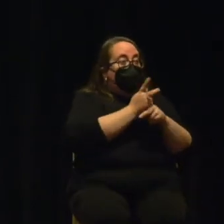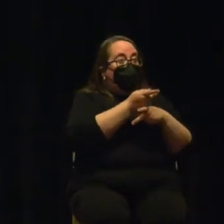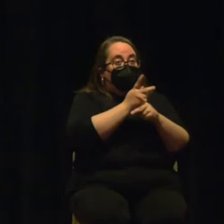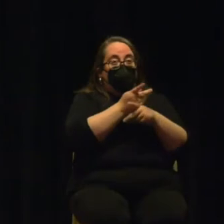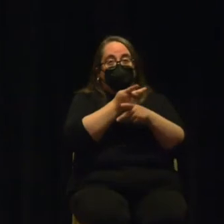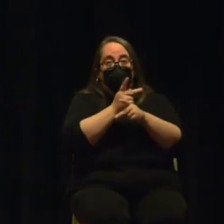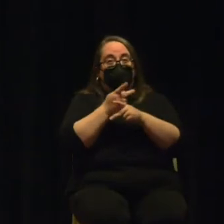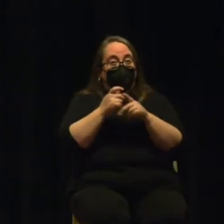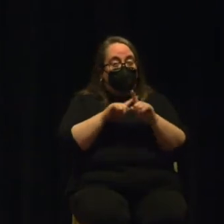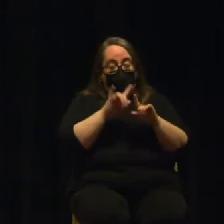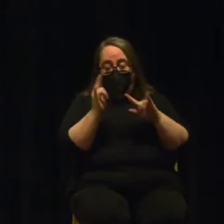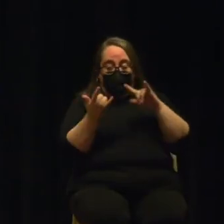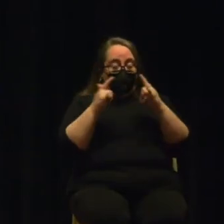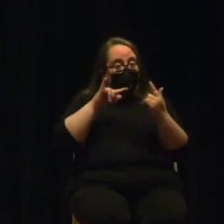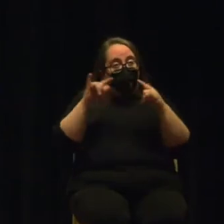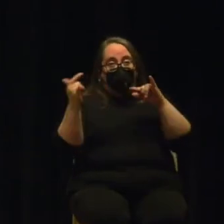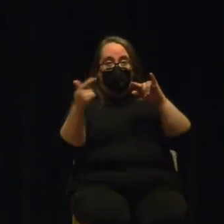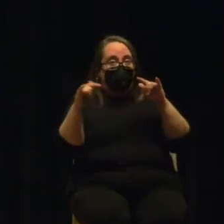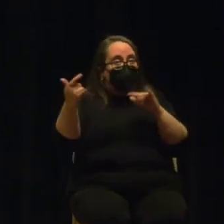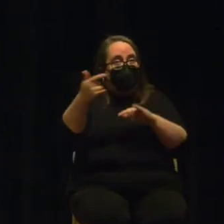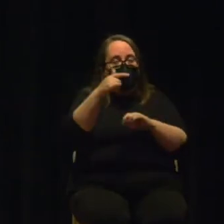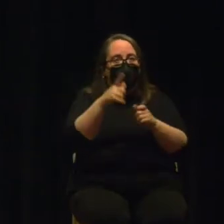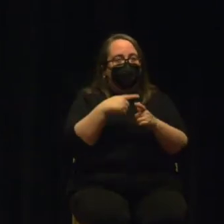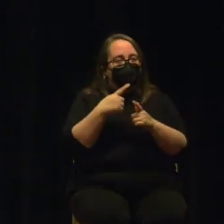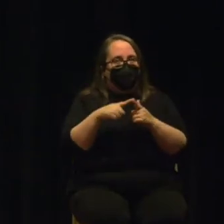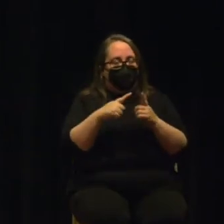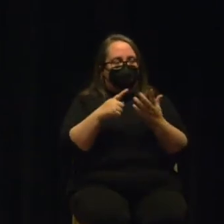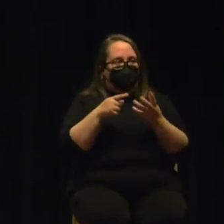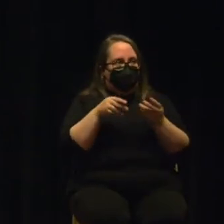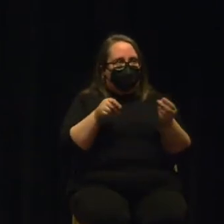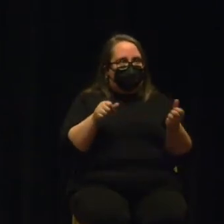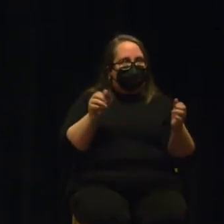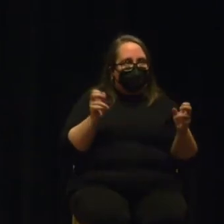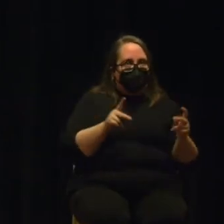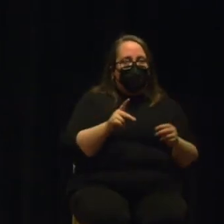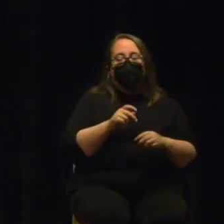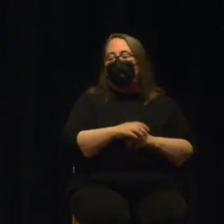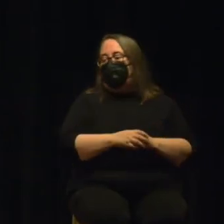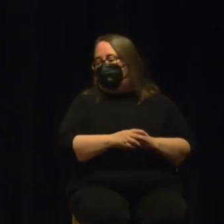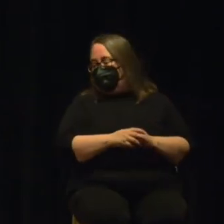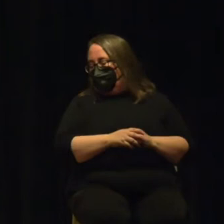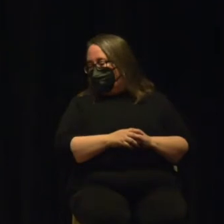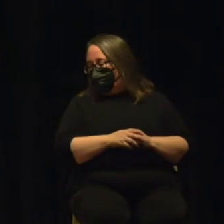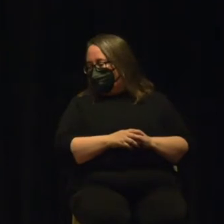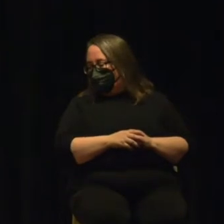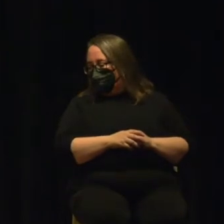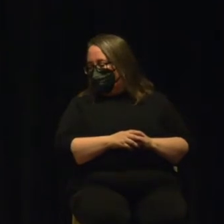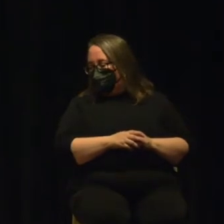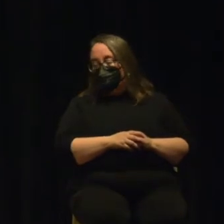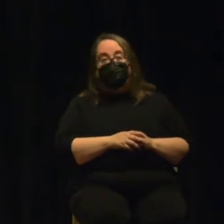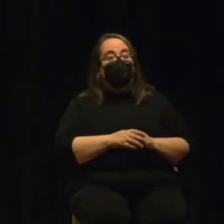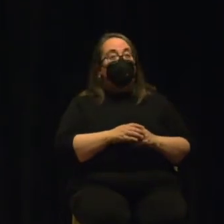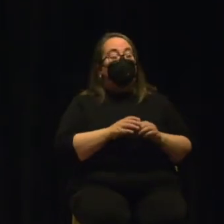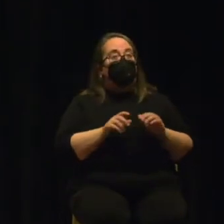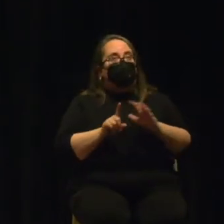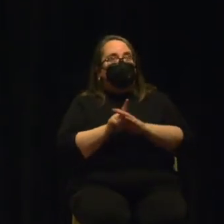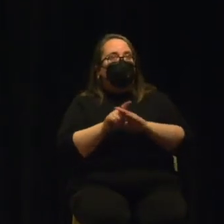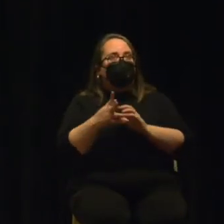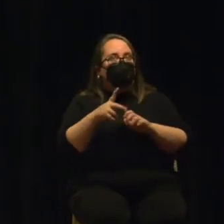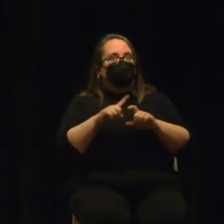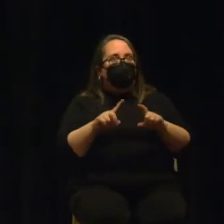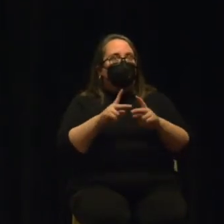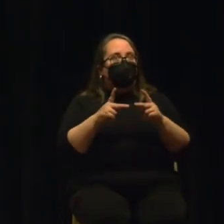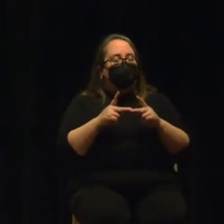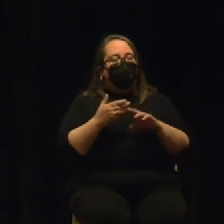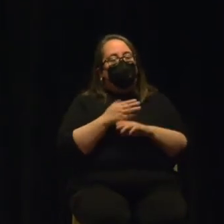Like, I promise if I get this fight, I'll be able to pay you back kind of stuff. I think it took him 5 different stops challenging him